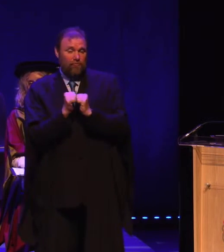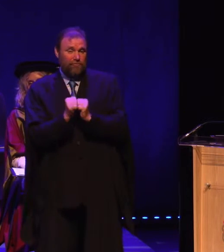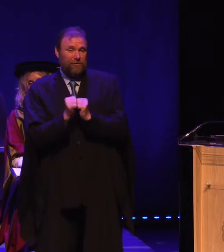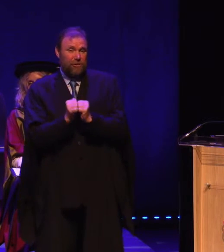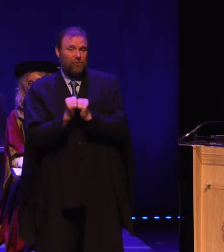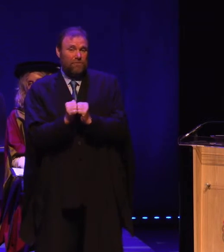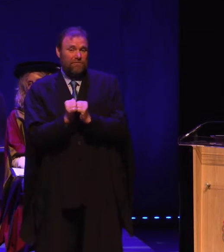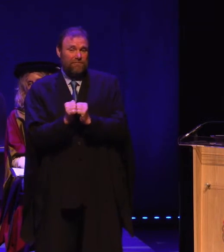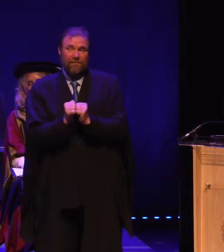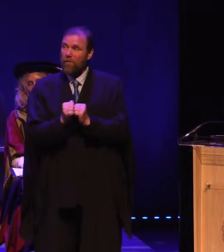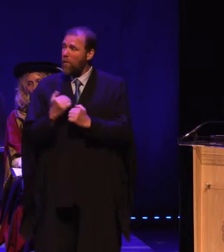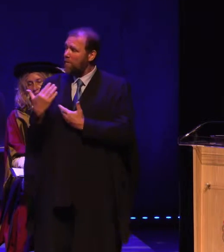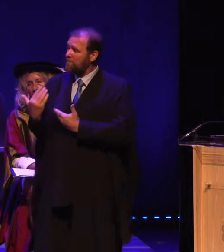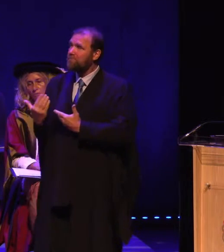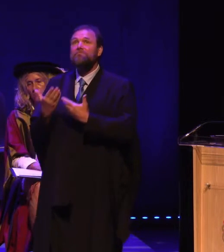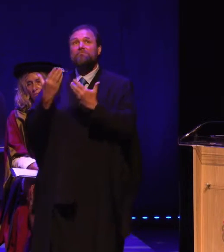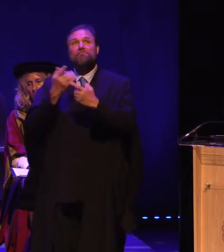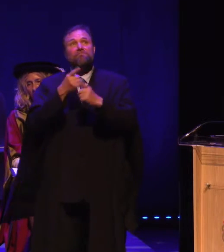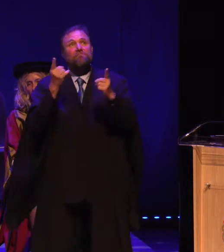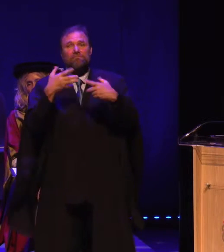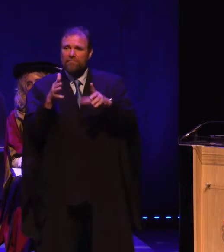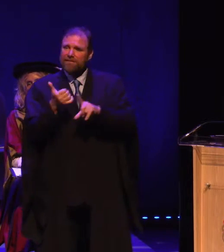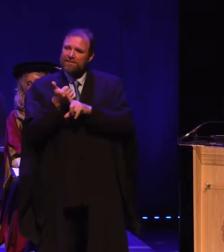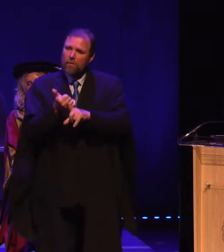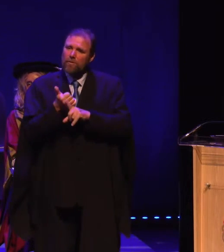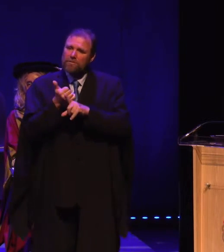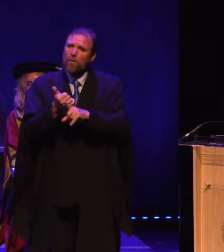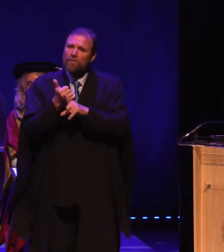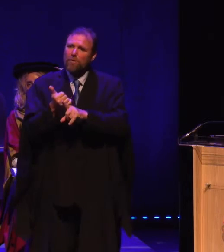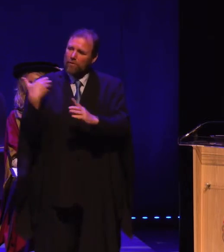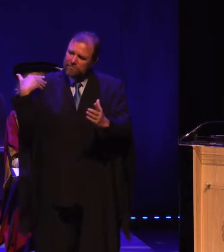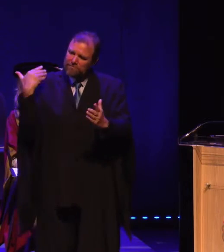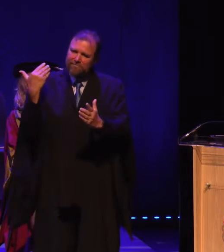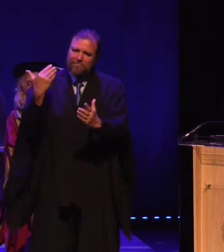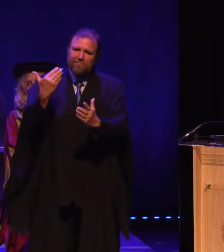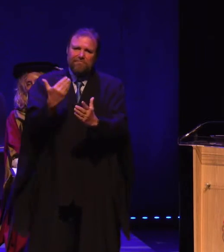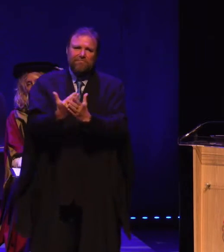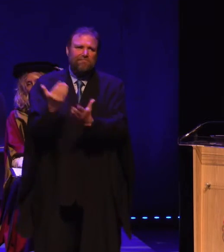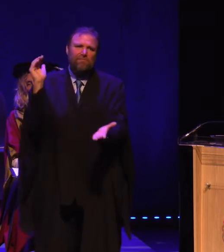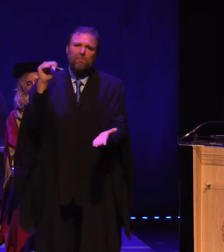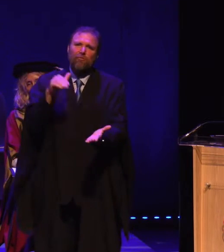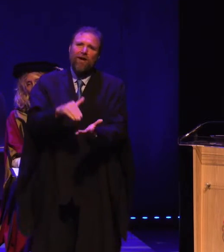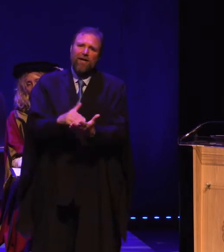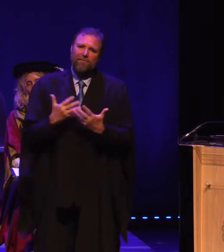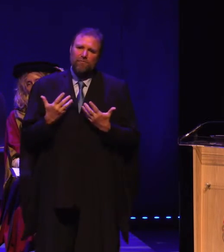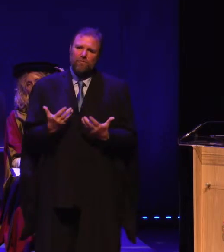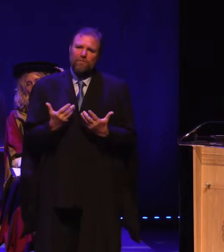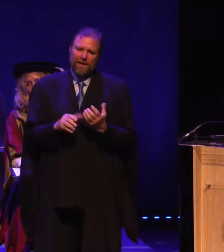for all those who have helped support you to arrive at this place on this